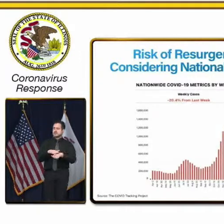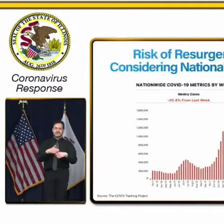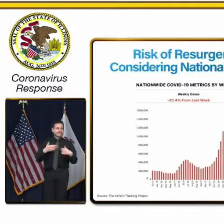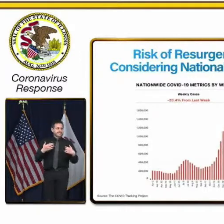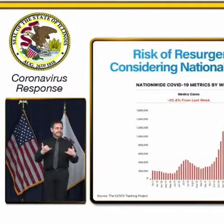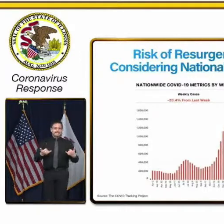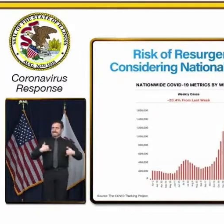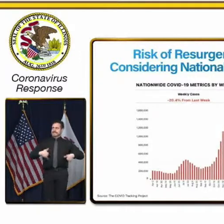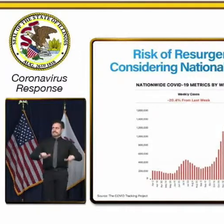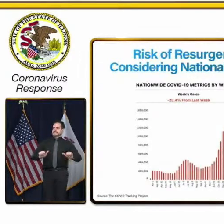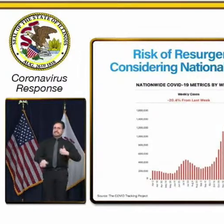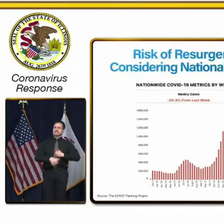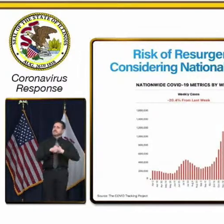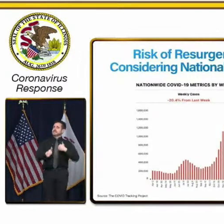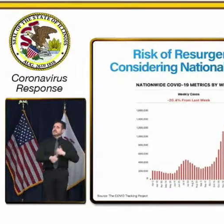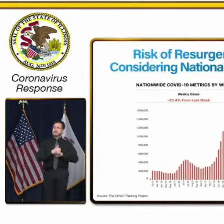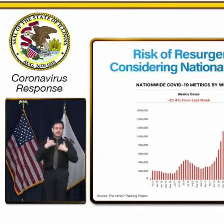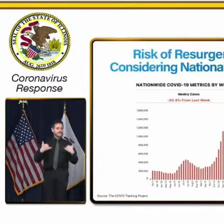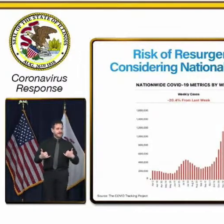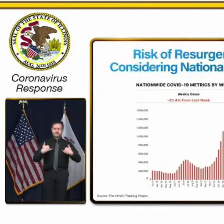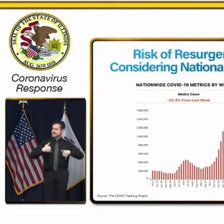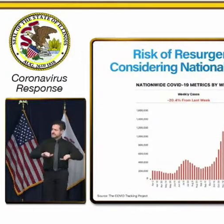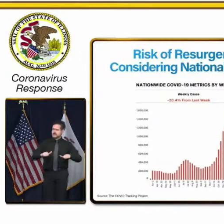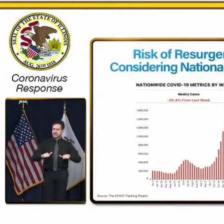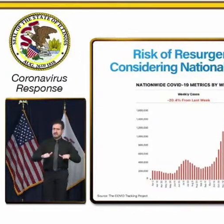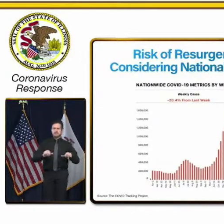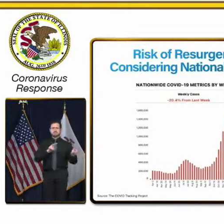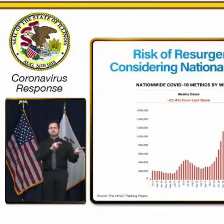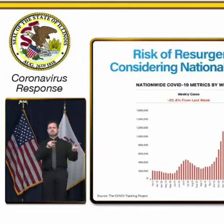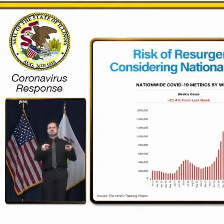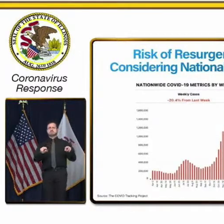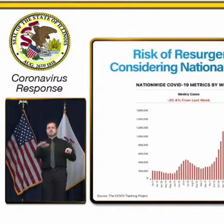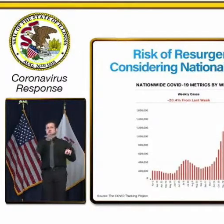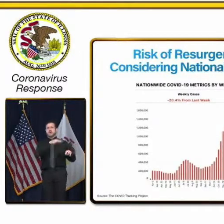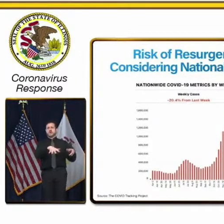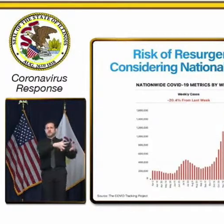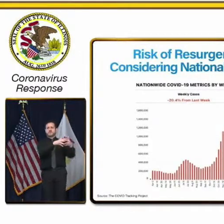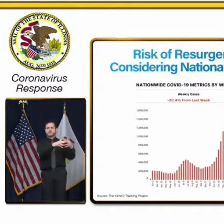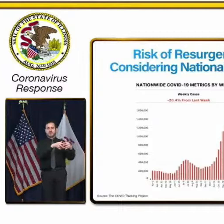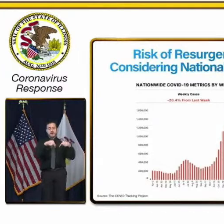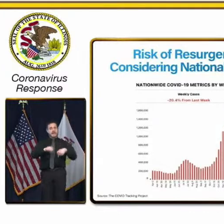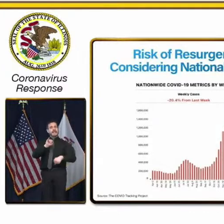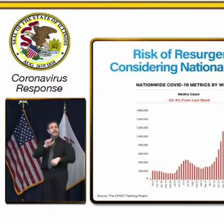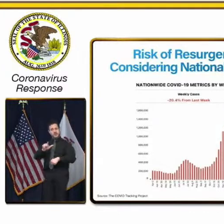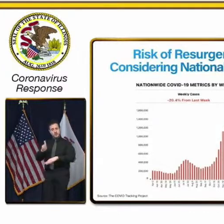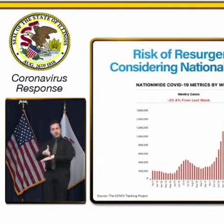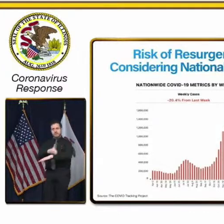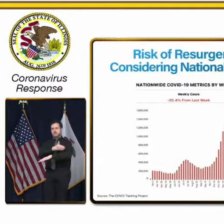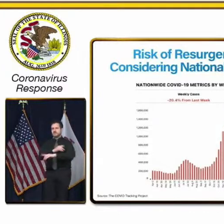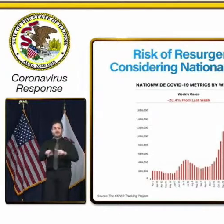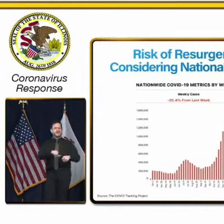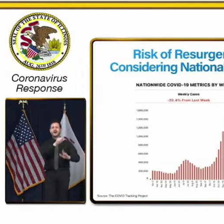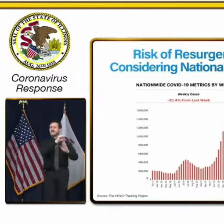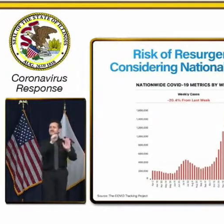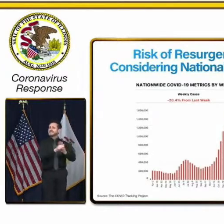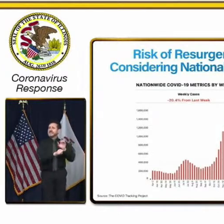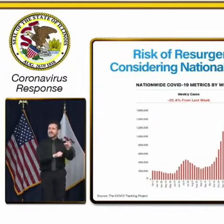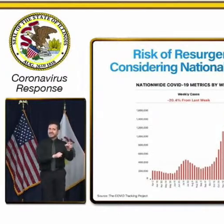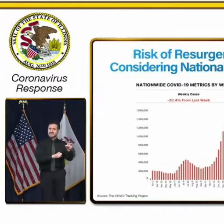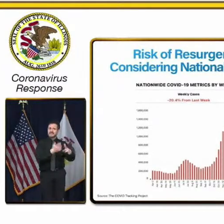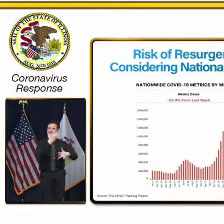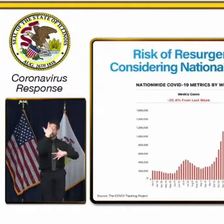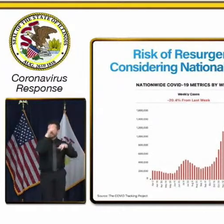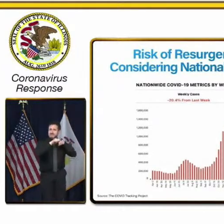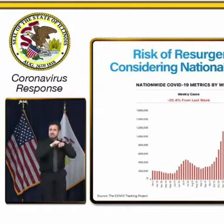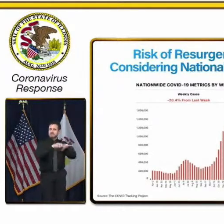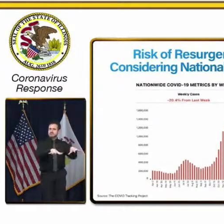a perilous moment. Look around the nation, outside of Illinois, and you'll see the pandemic at its worst in